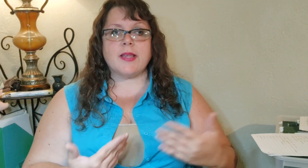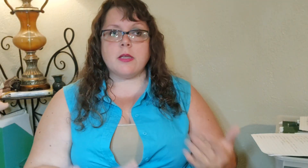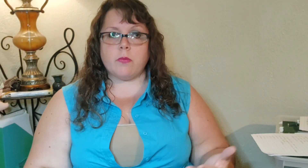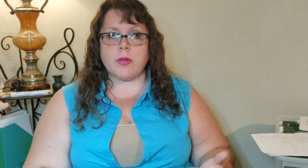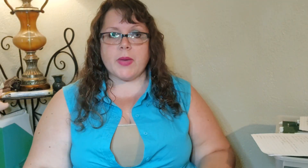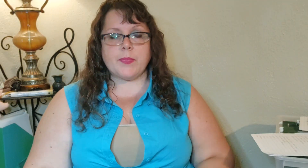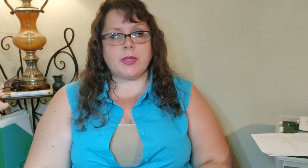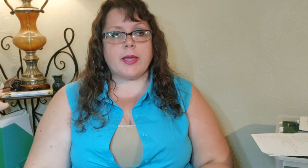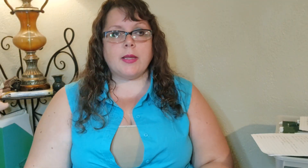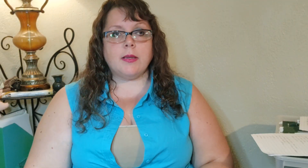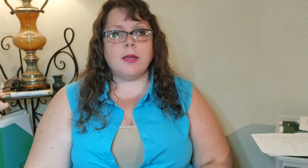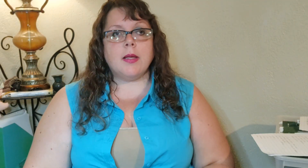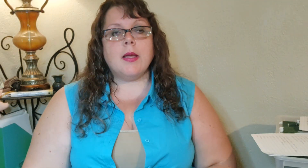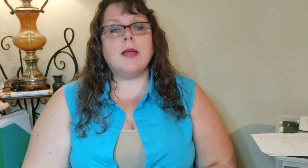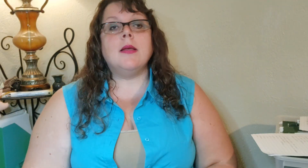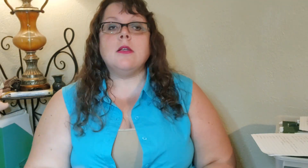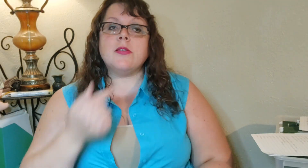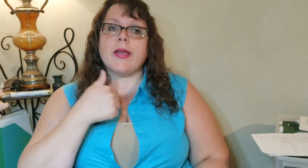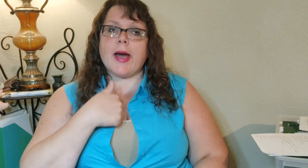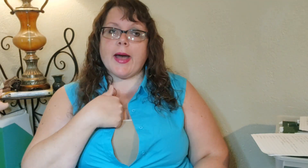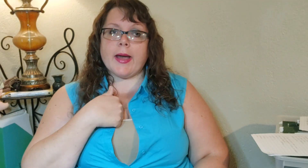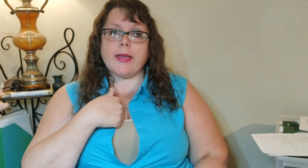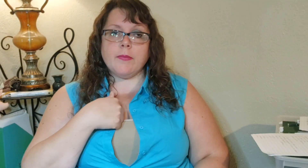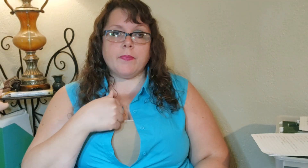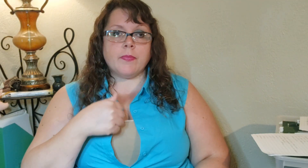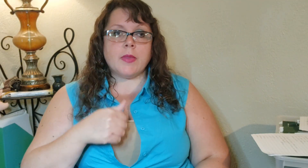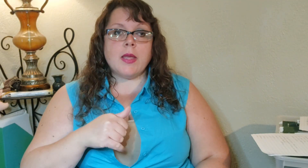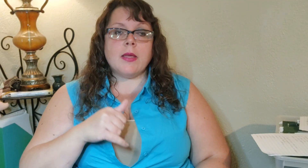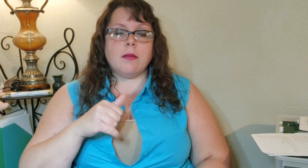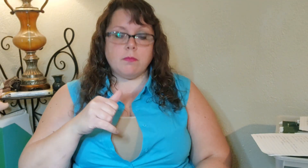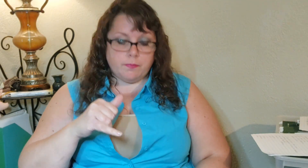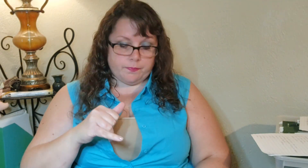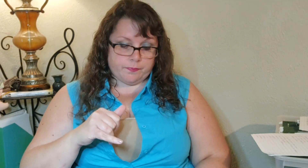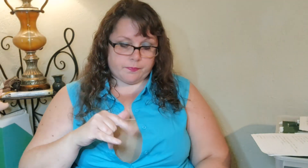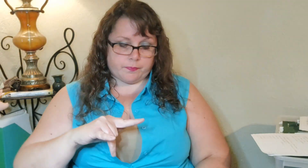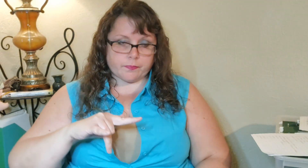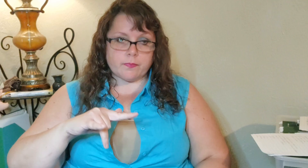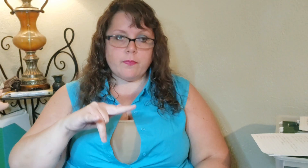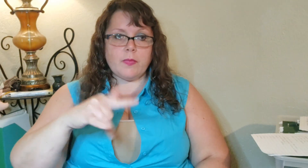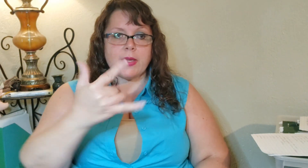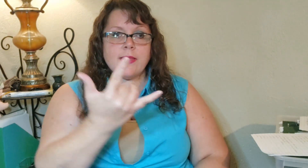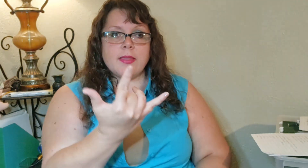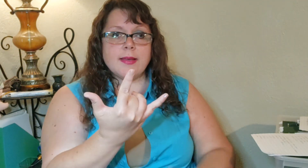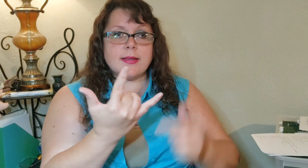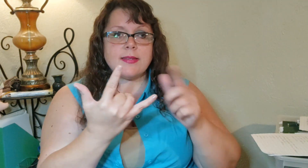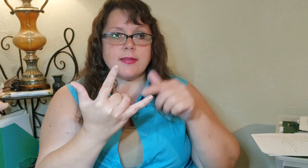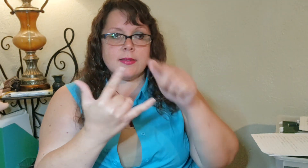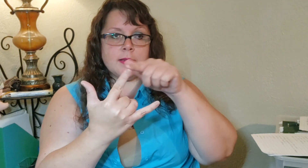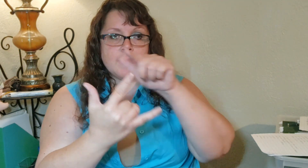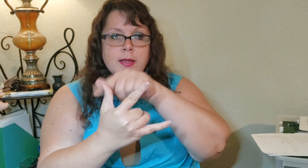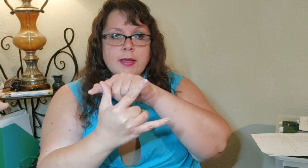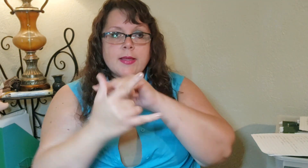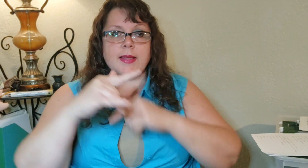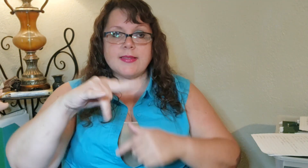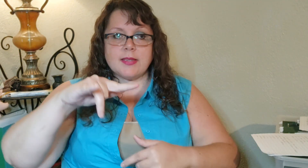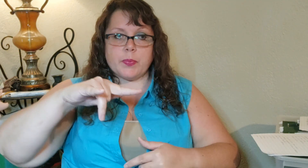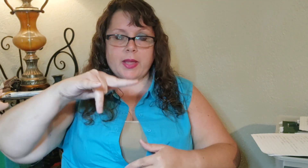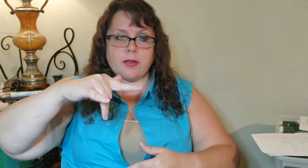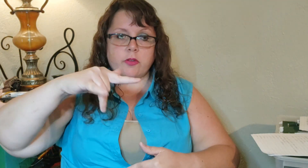saying you went by plane. You say I. And this is the plane, doing